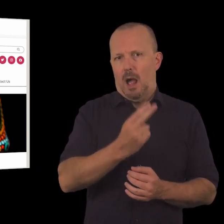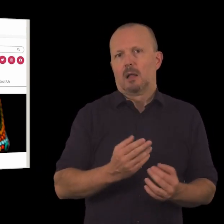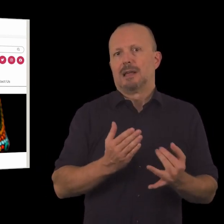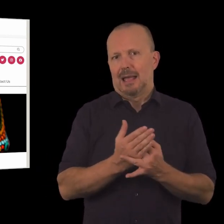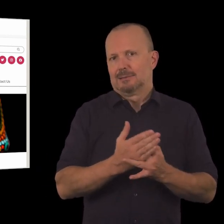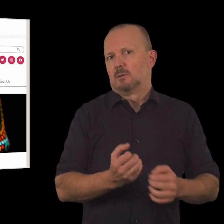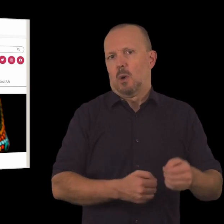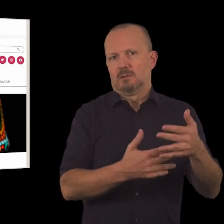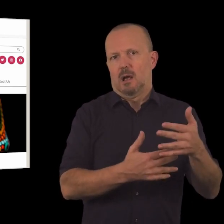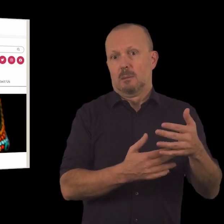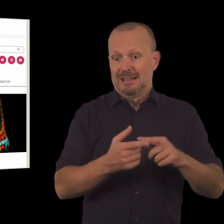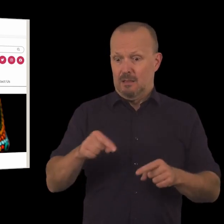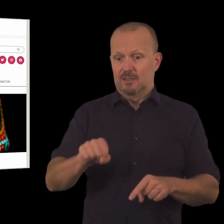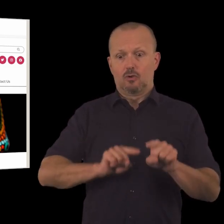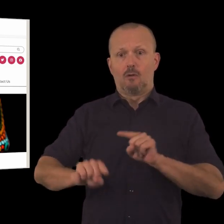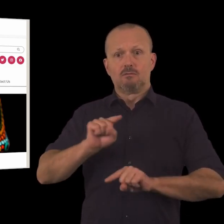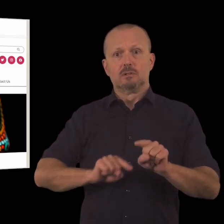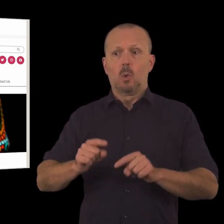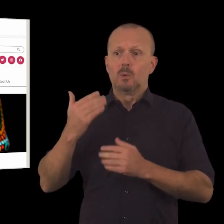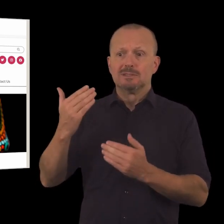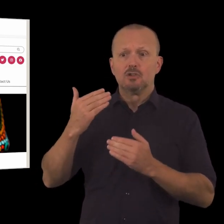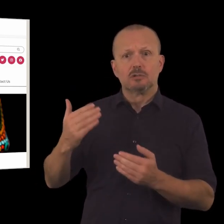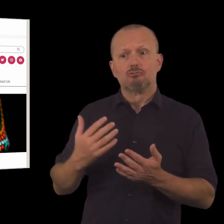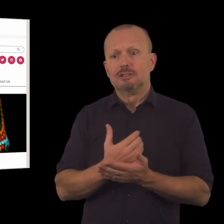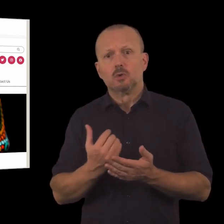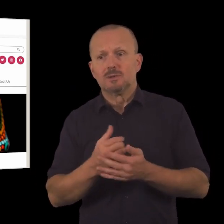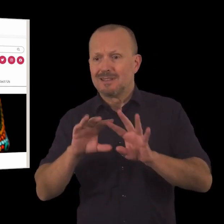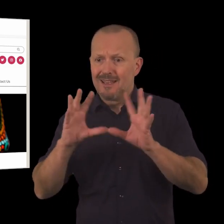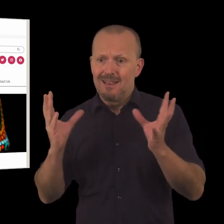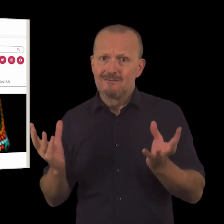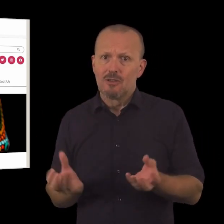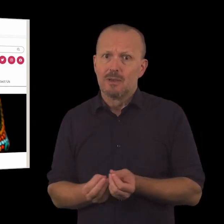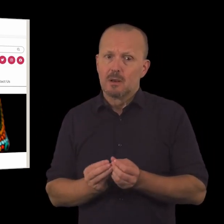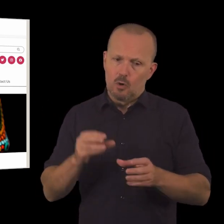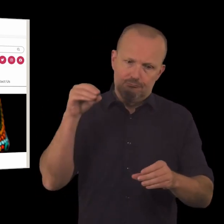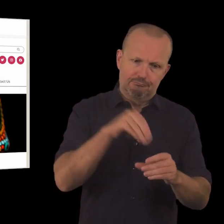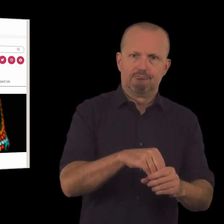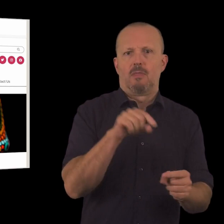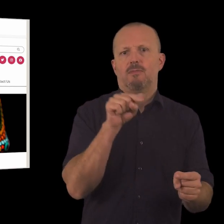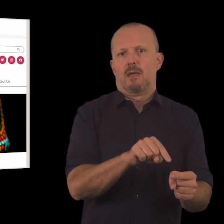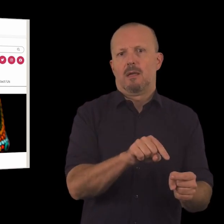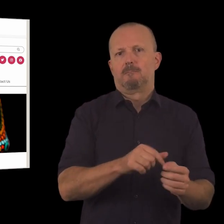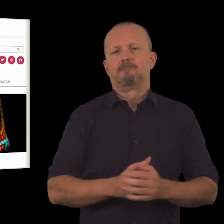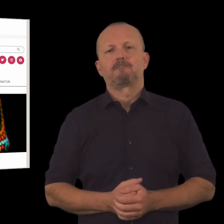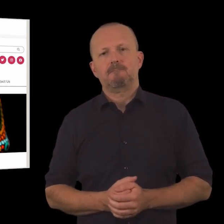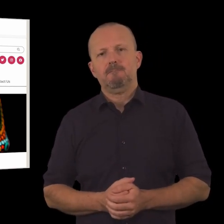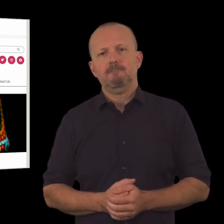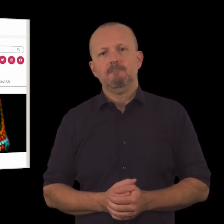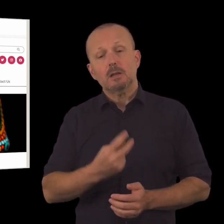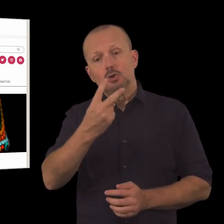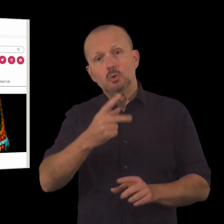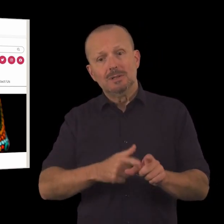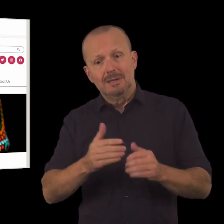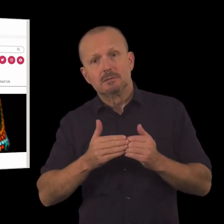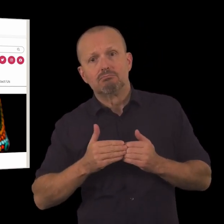the resources and sessions from this conference will be kept here. And as your professional development program rolls out over the